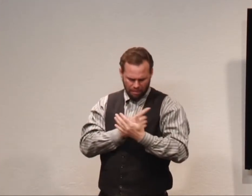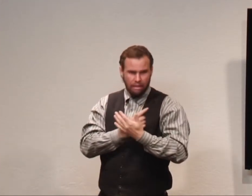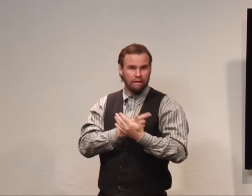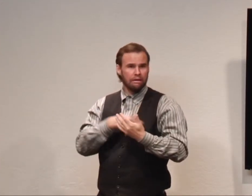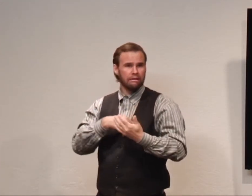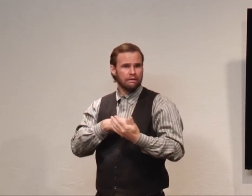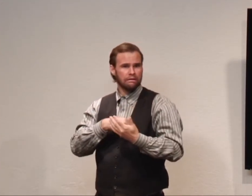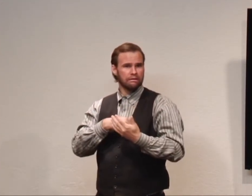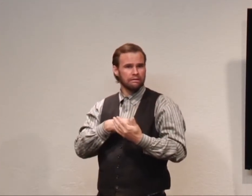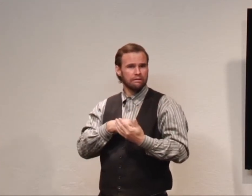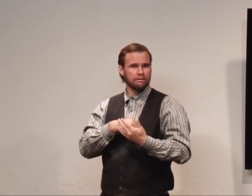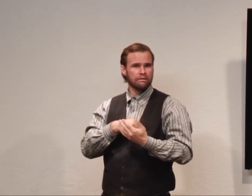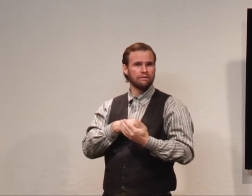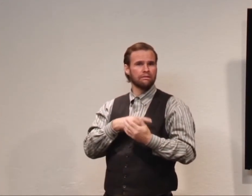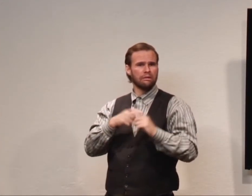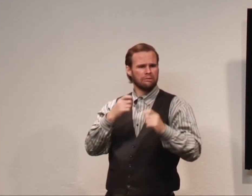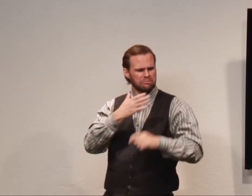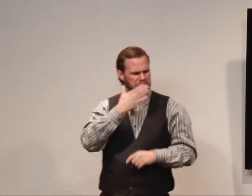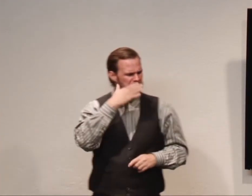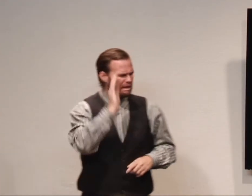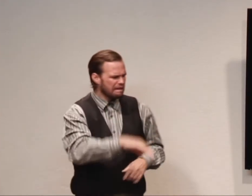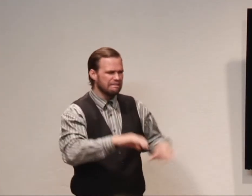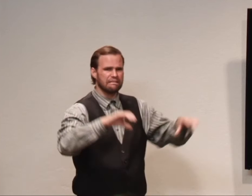can worship the living God.